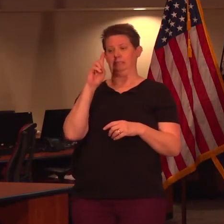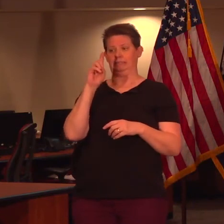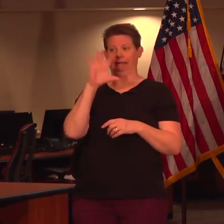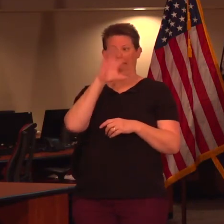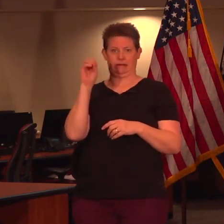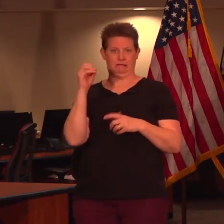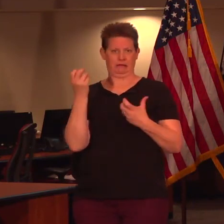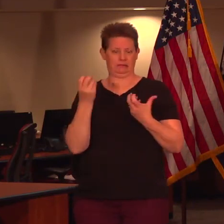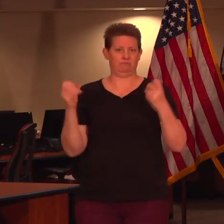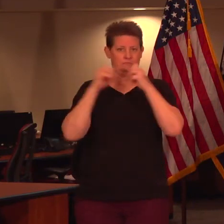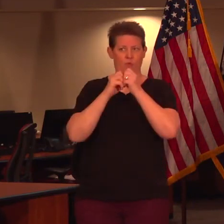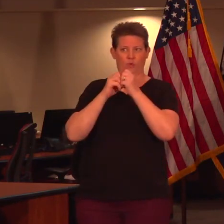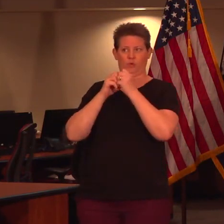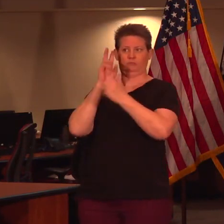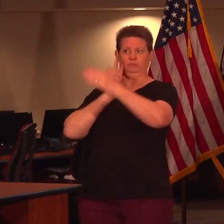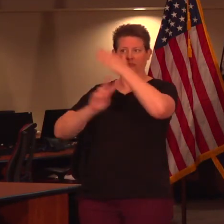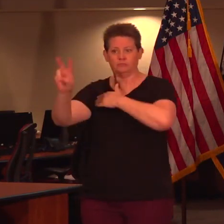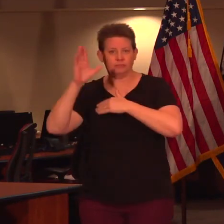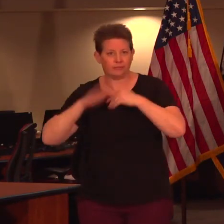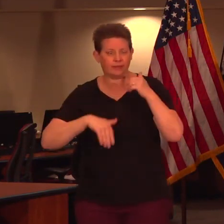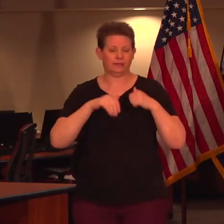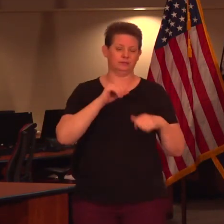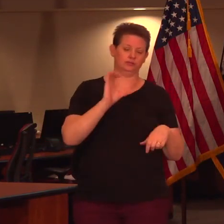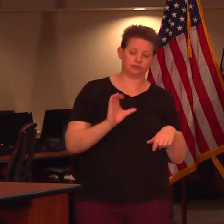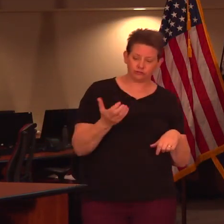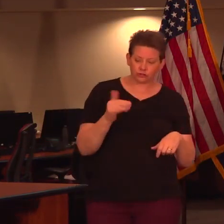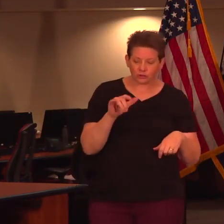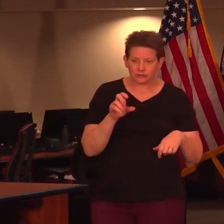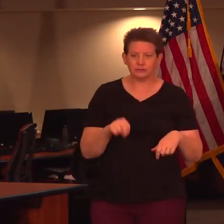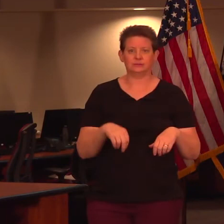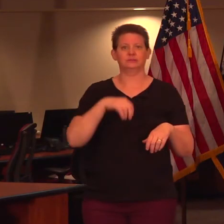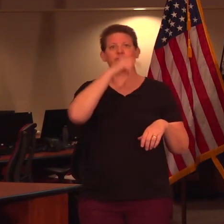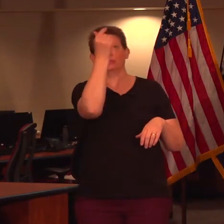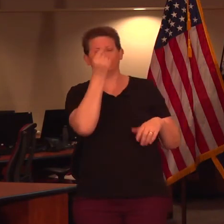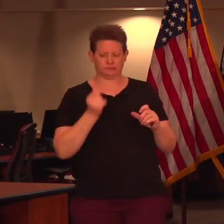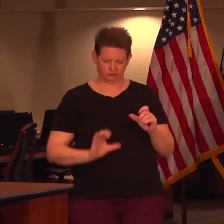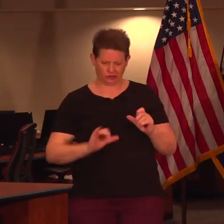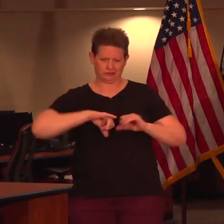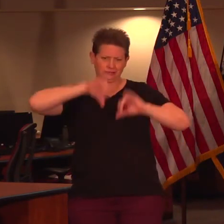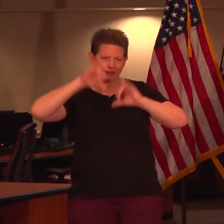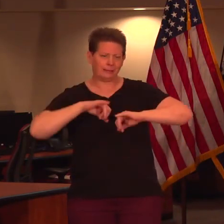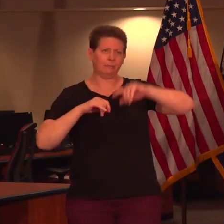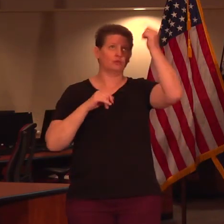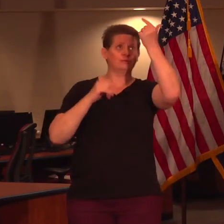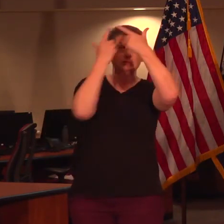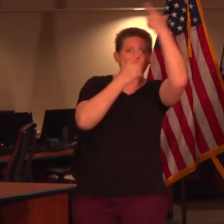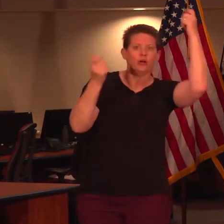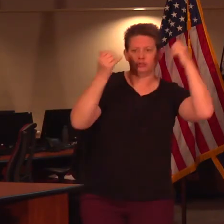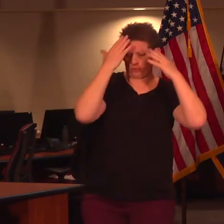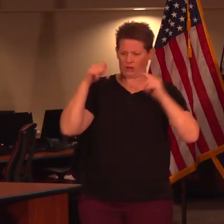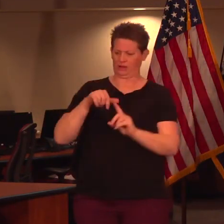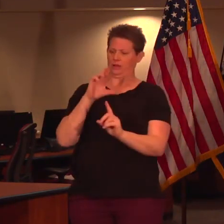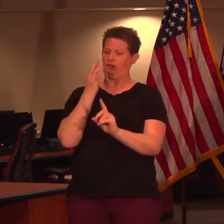and higher projection counts than places like Charleston County or Greenville County. Charleston County is about the same size, Greenville County is even larger. Why does